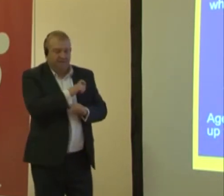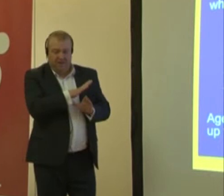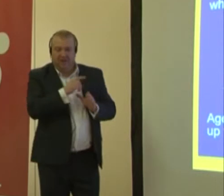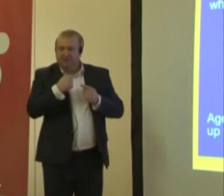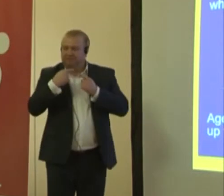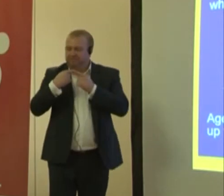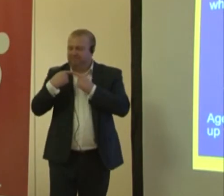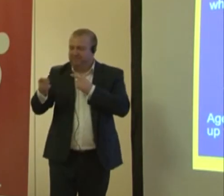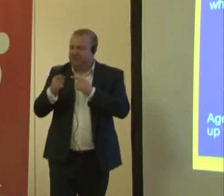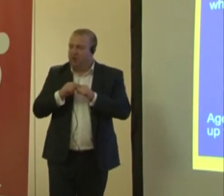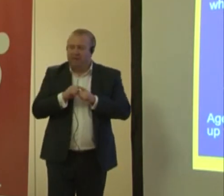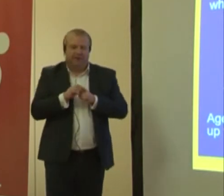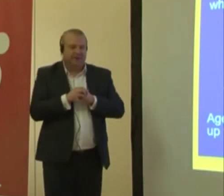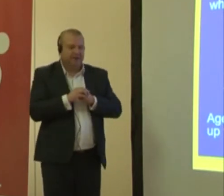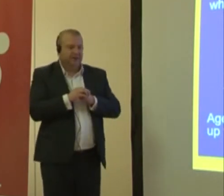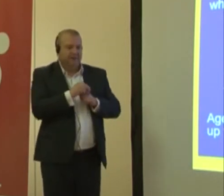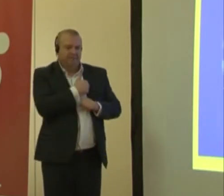involved.